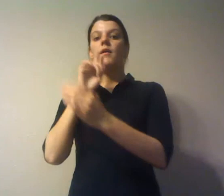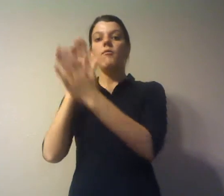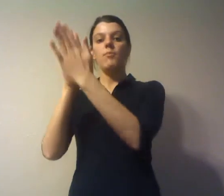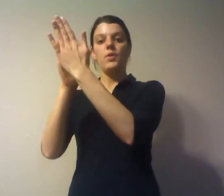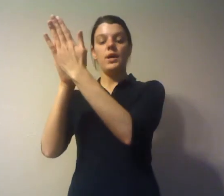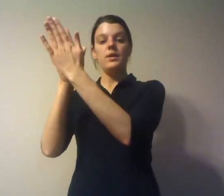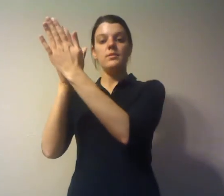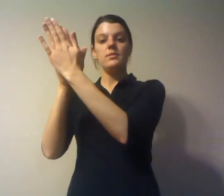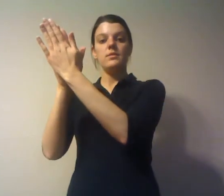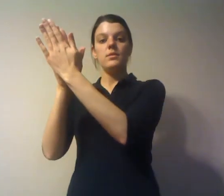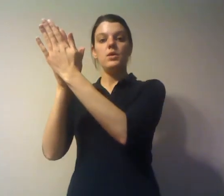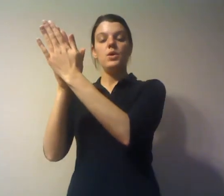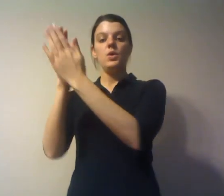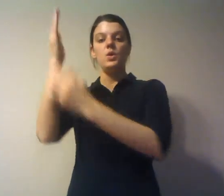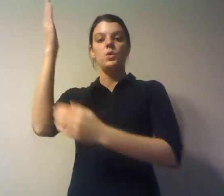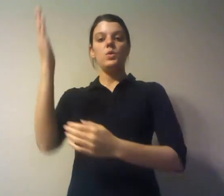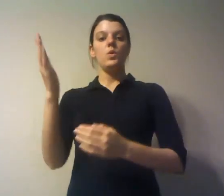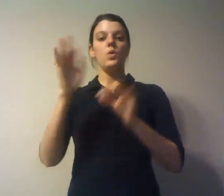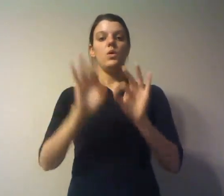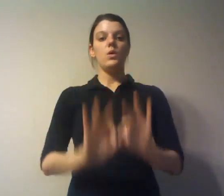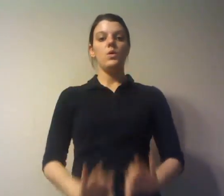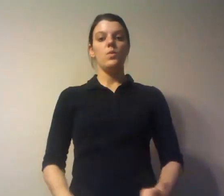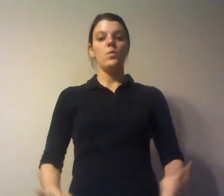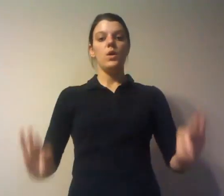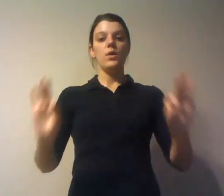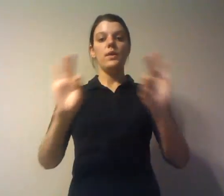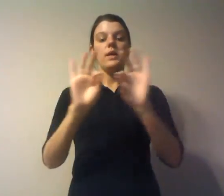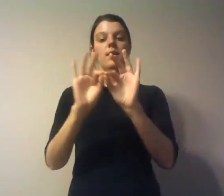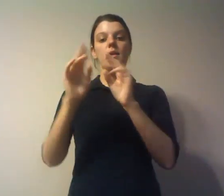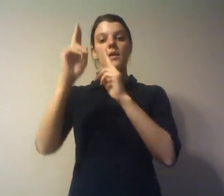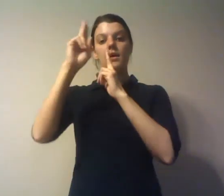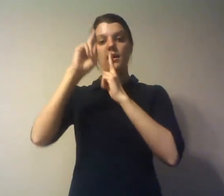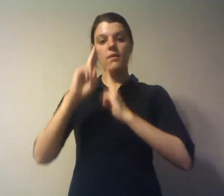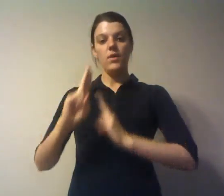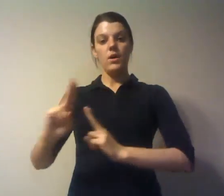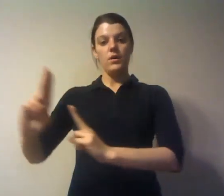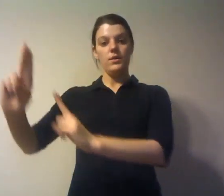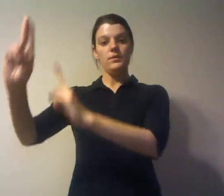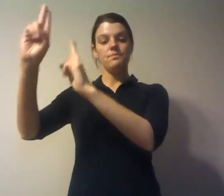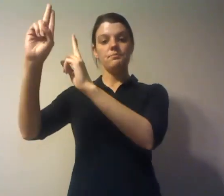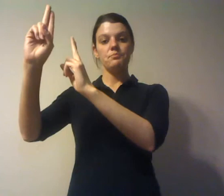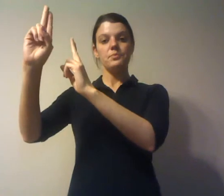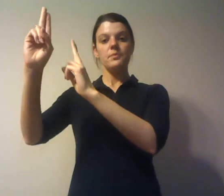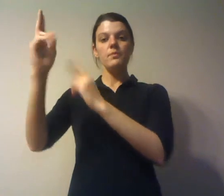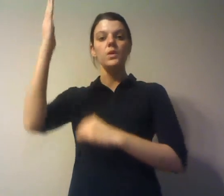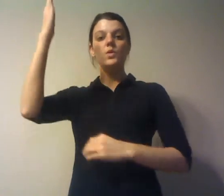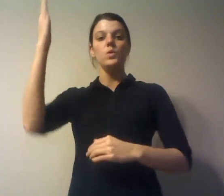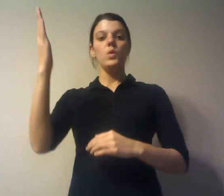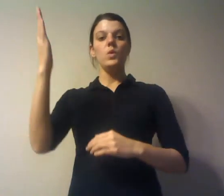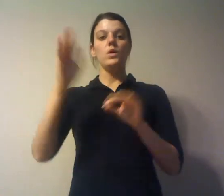of praise, you're worthy of honor,